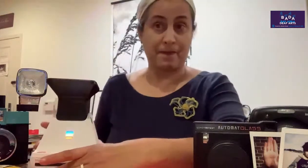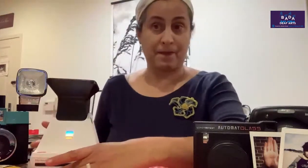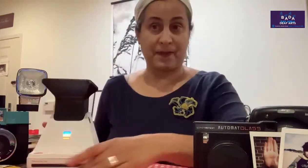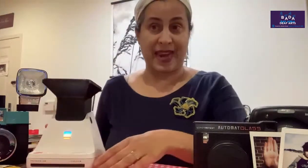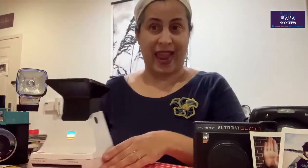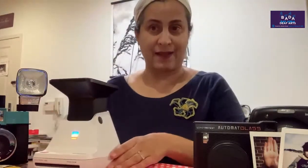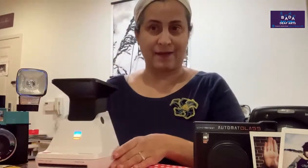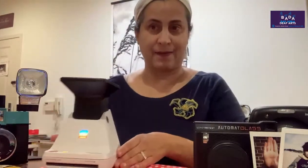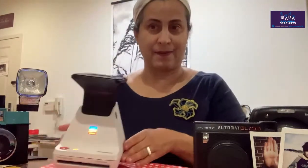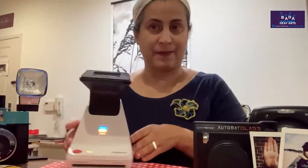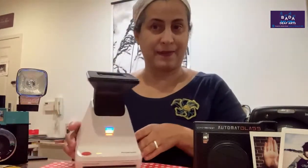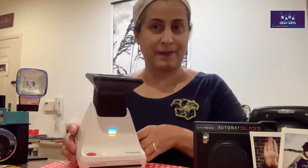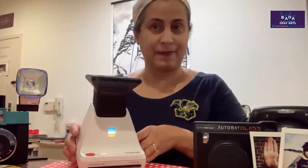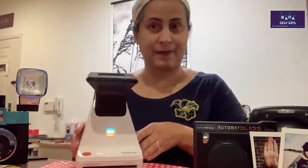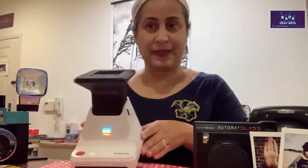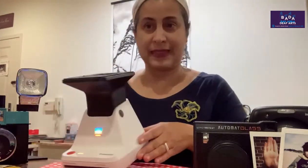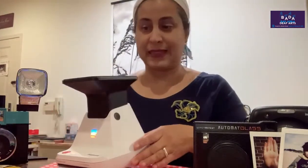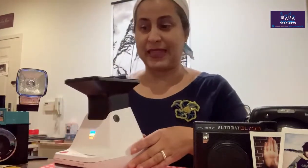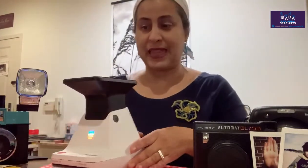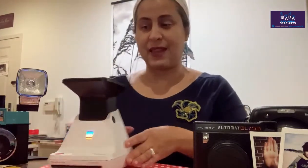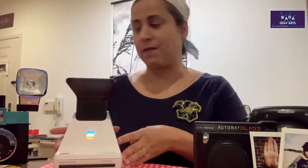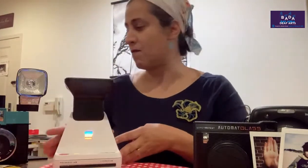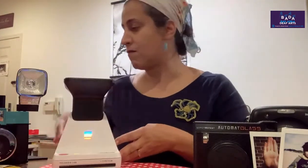This is what it looks like on.